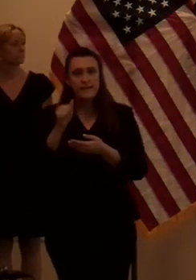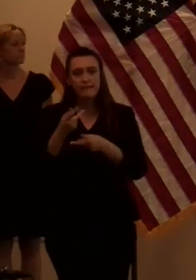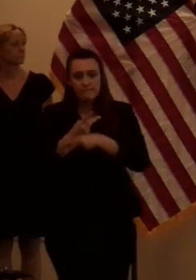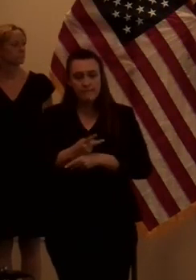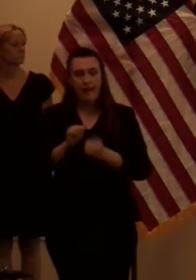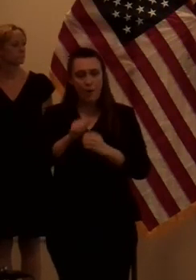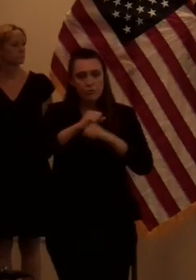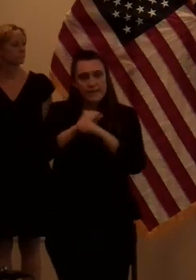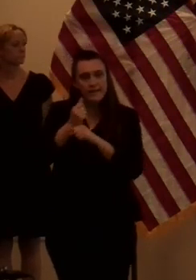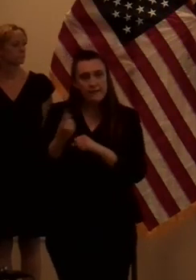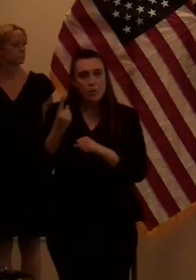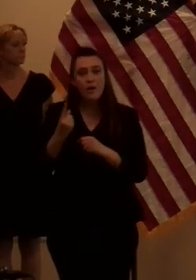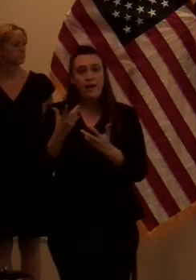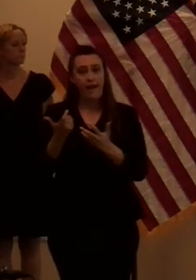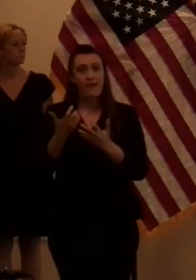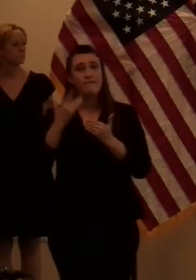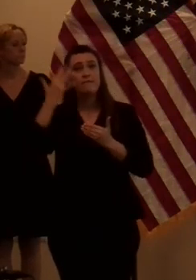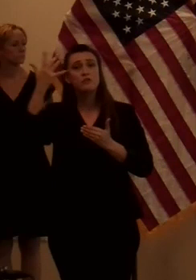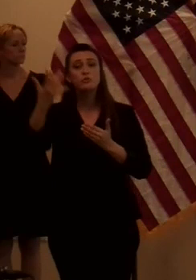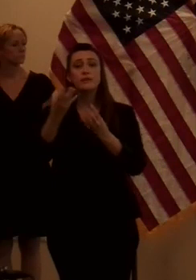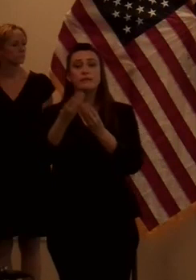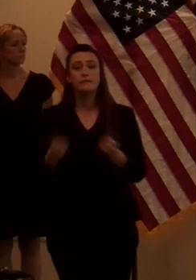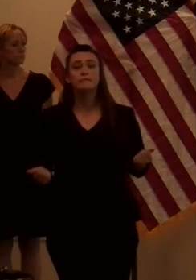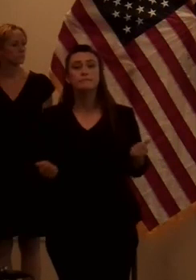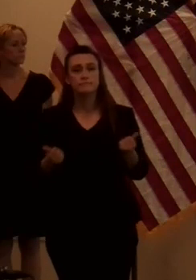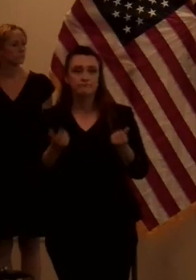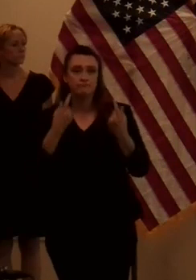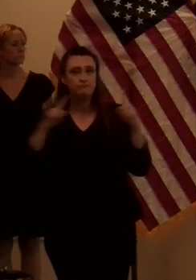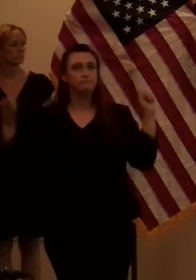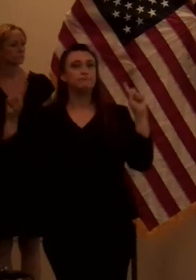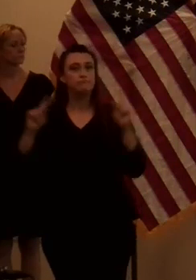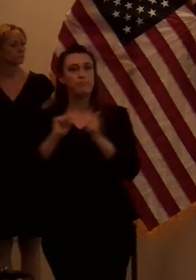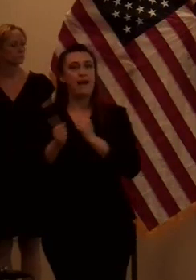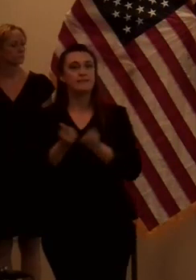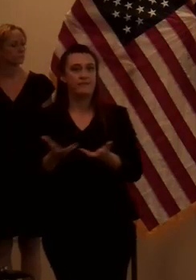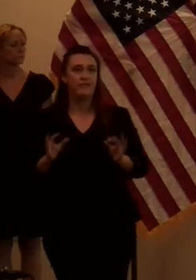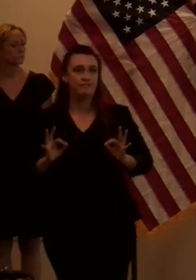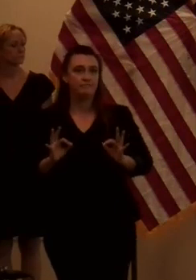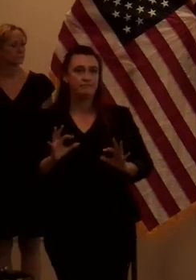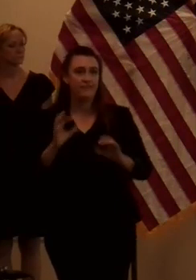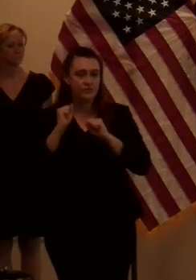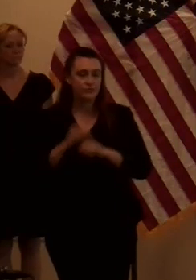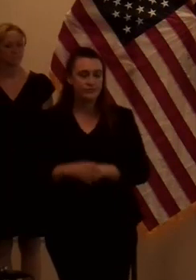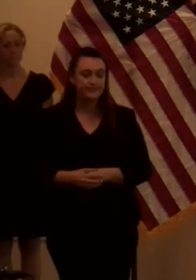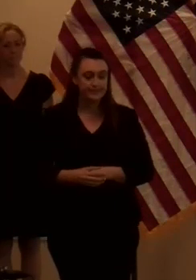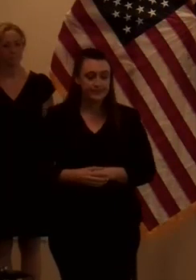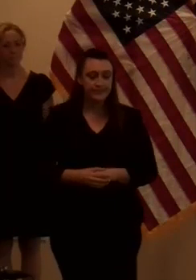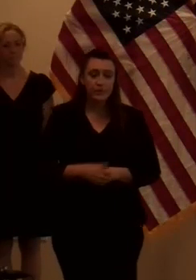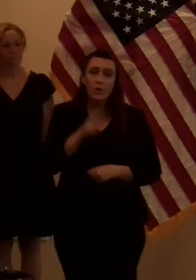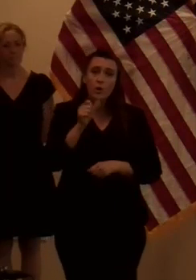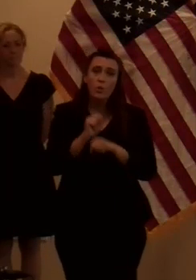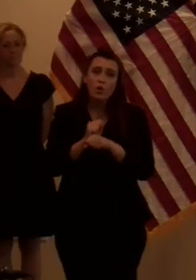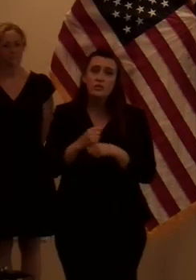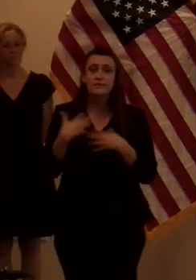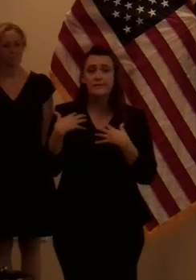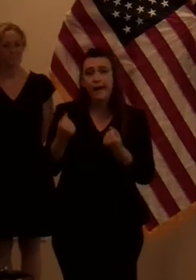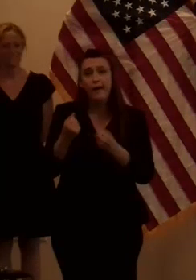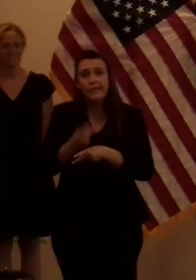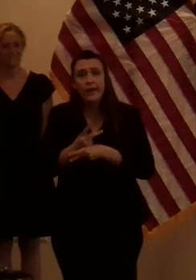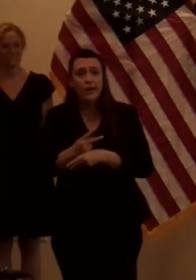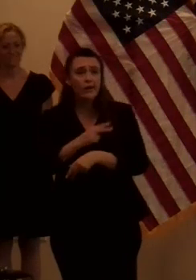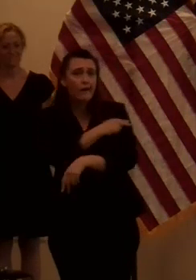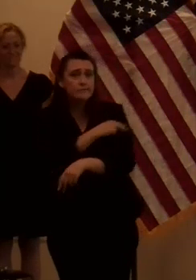other side of this pandemic more quickly. Our health workers and first responders are on the front lines,